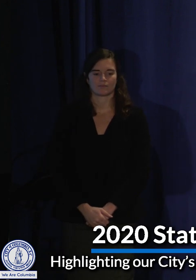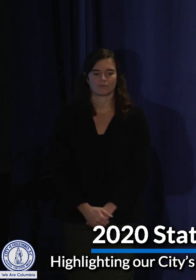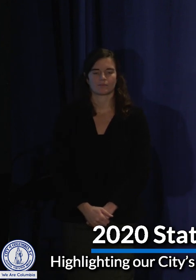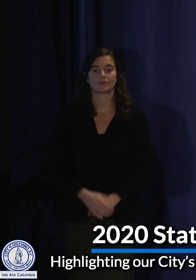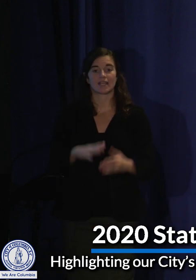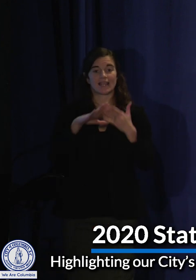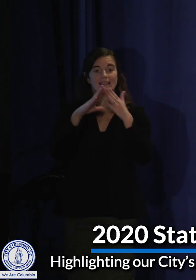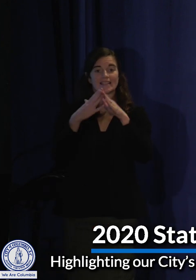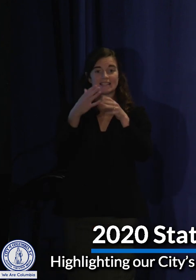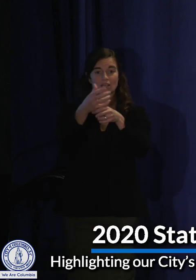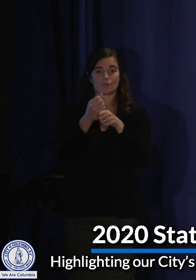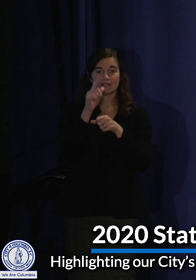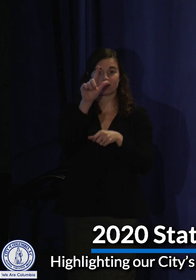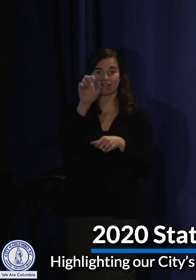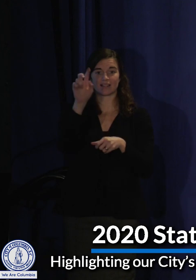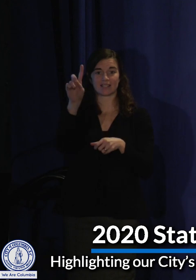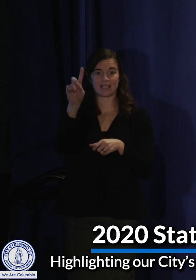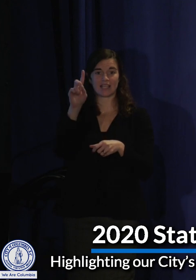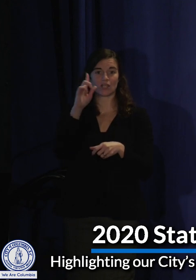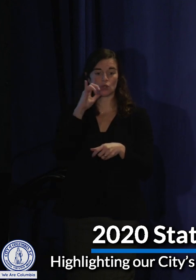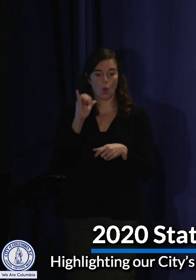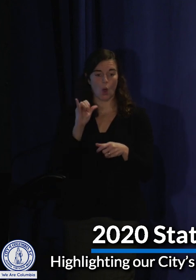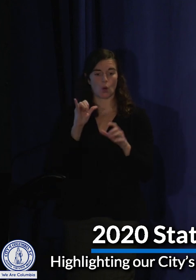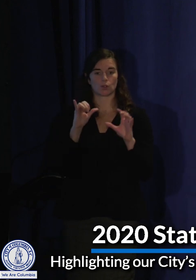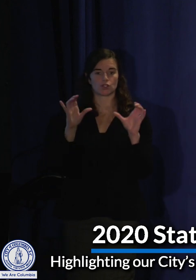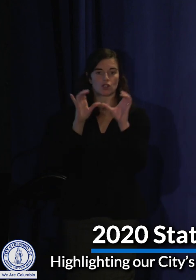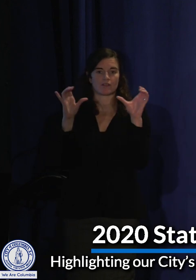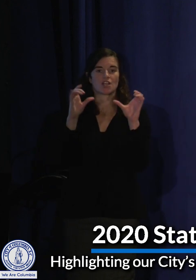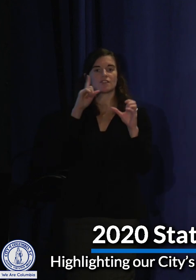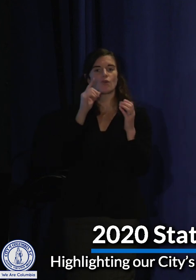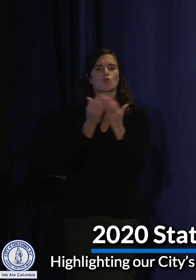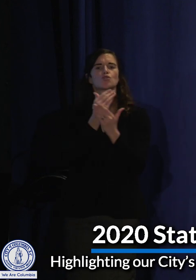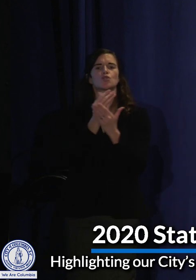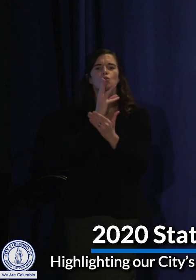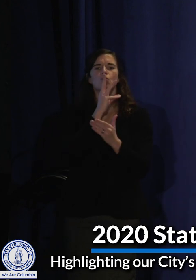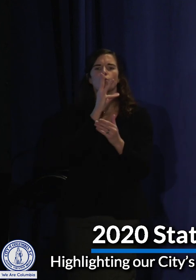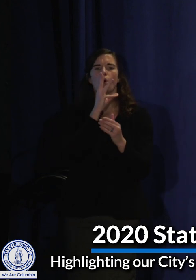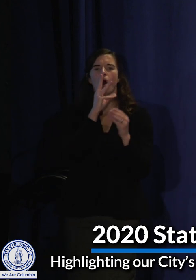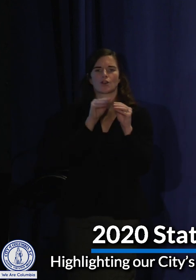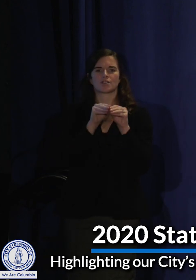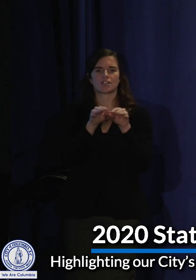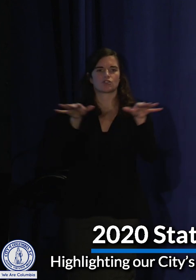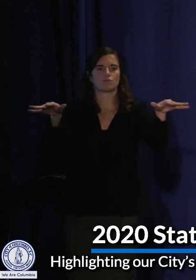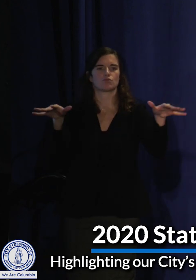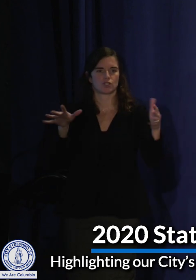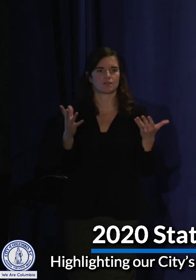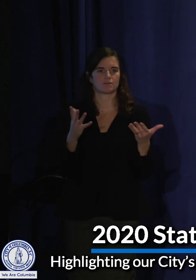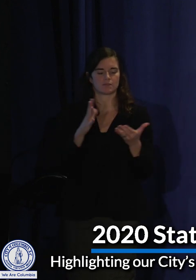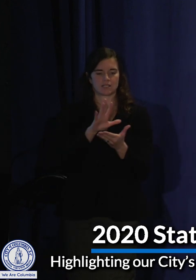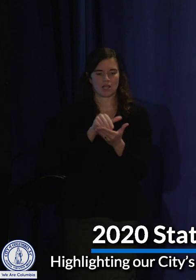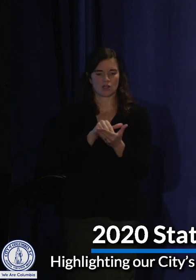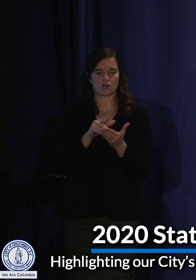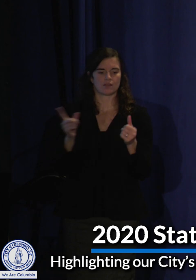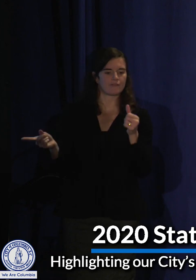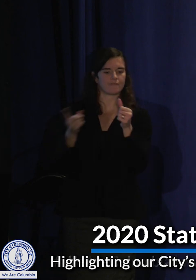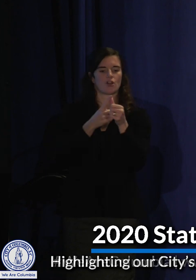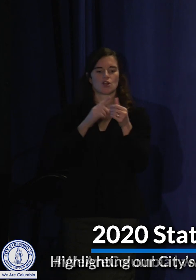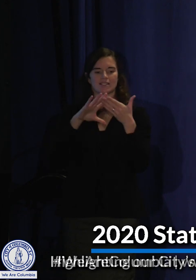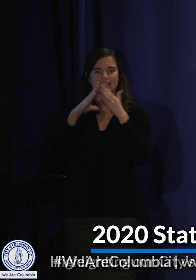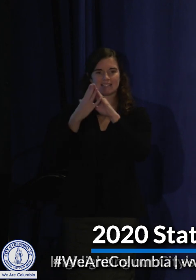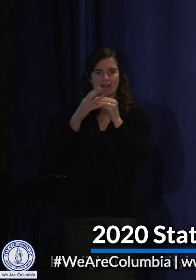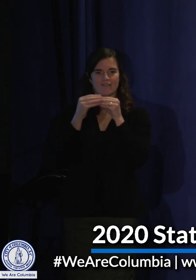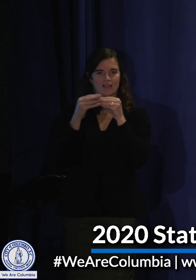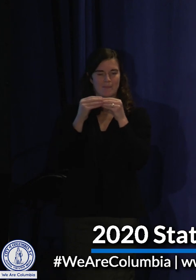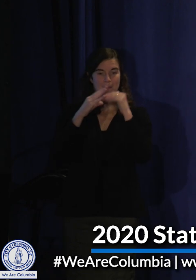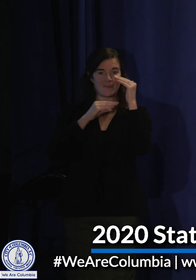We received LEED Gold certification for the new water distribution and wastewater management facility, the very first City of Columbia building to achieve